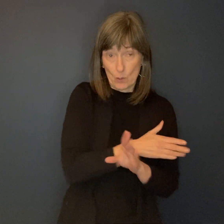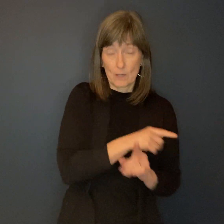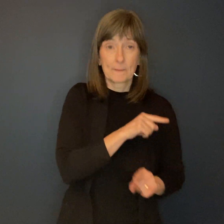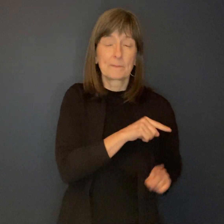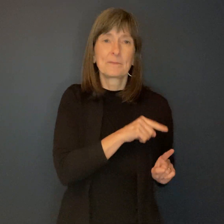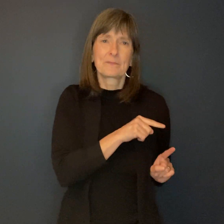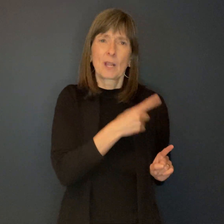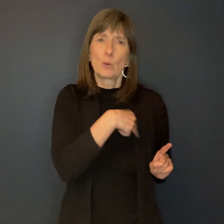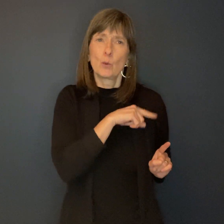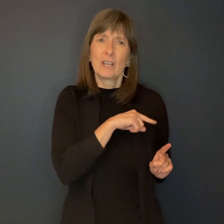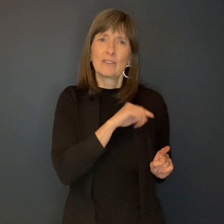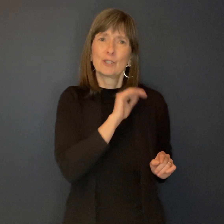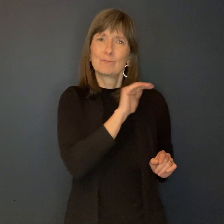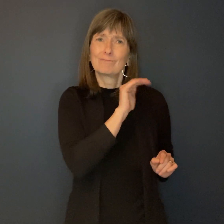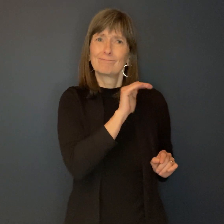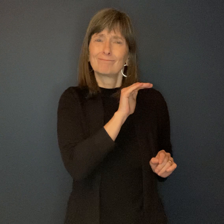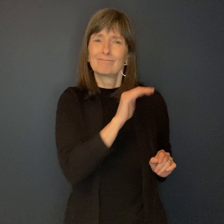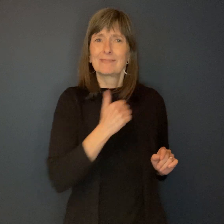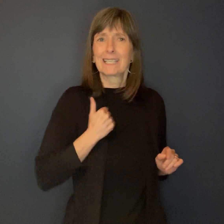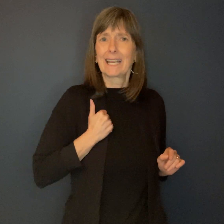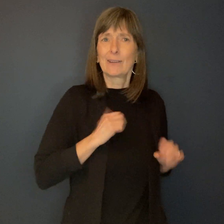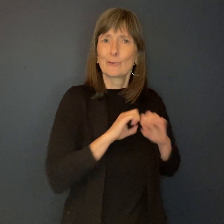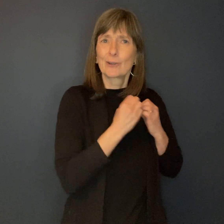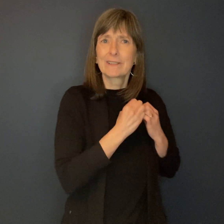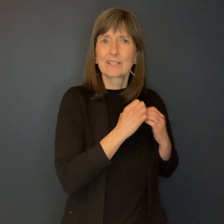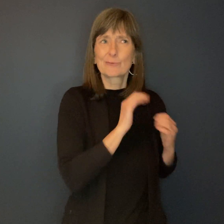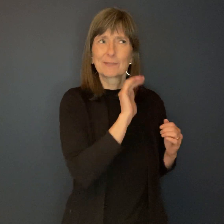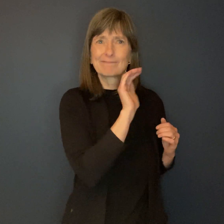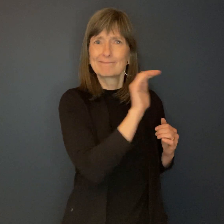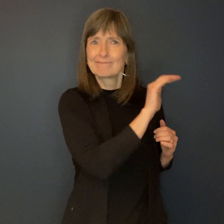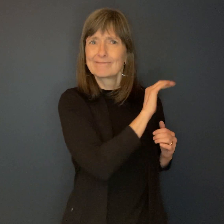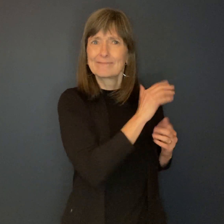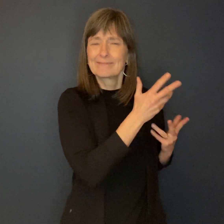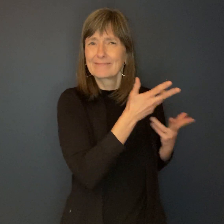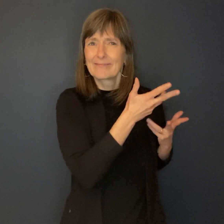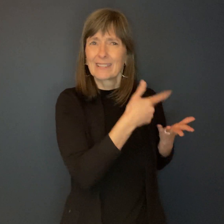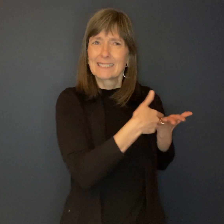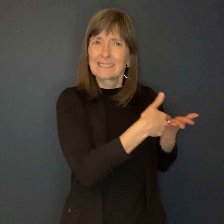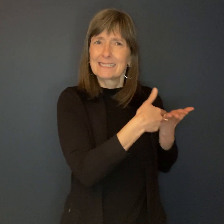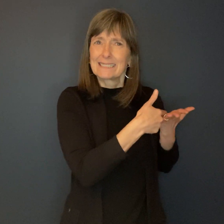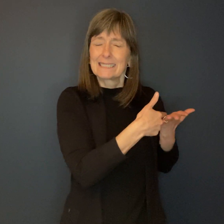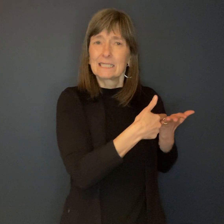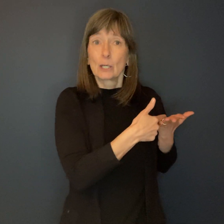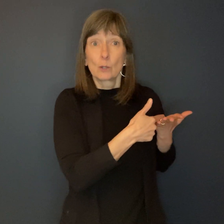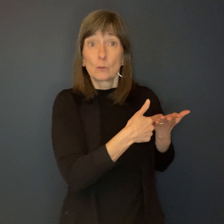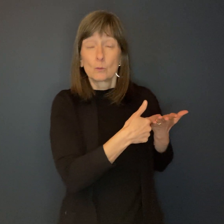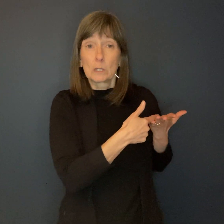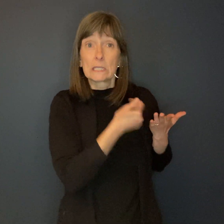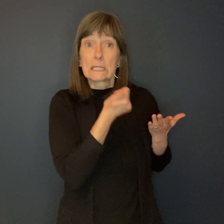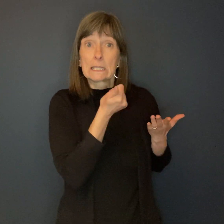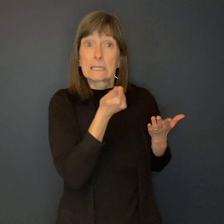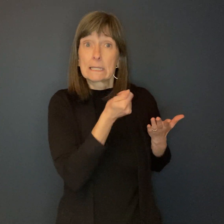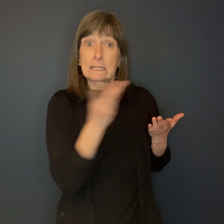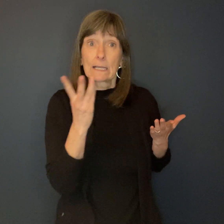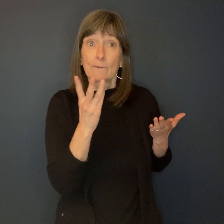national organizations and what have you. We had a number of major corporate partners like